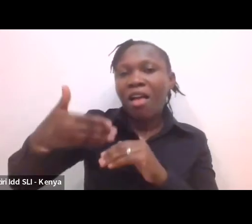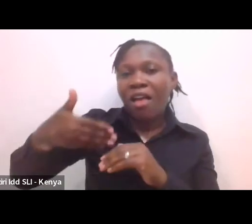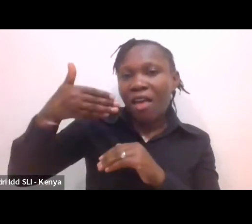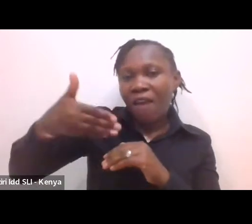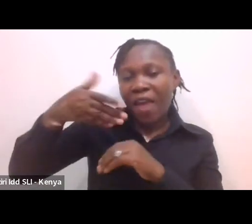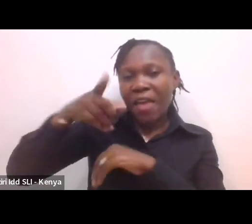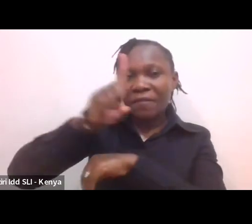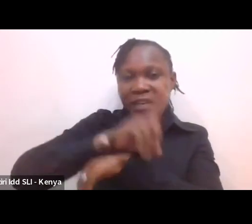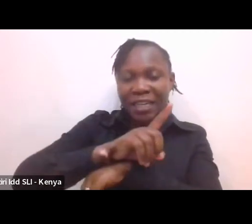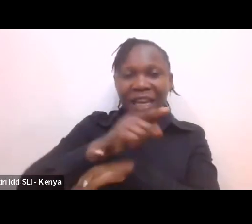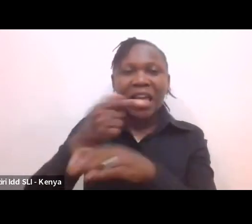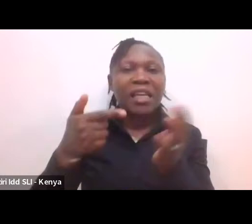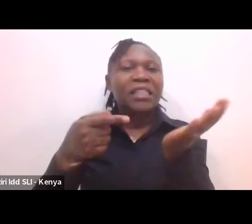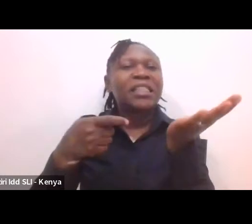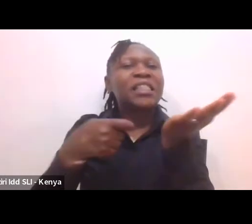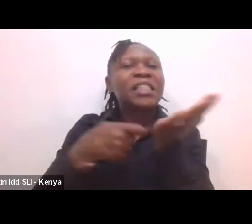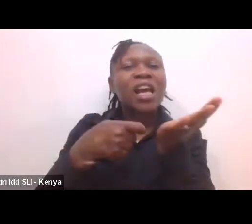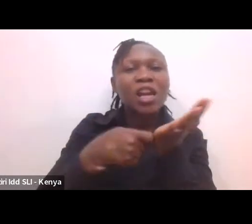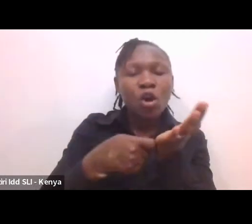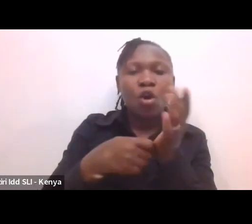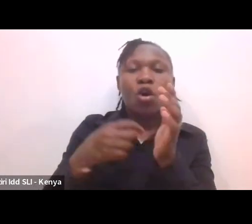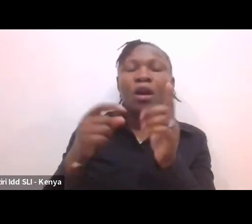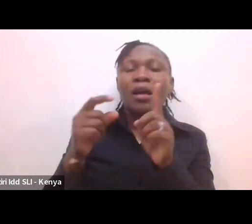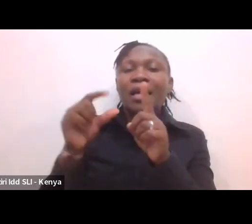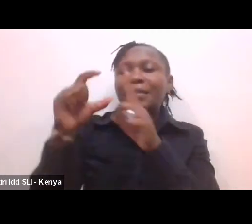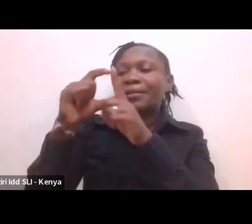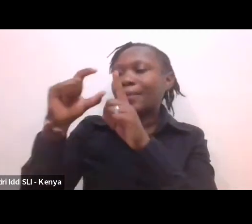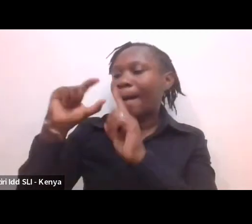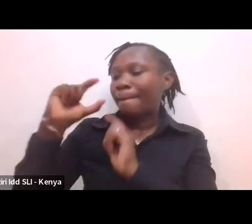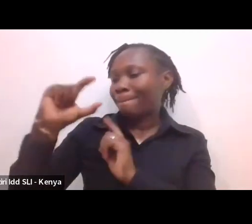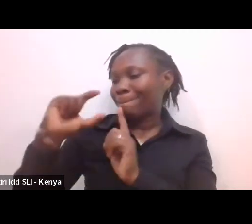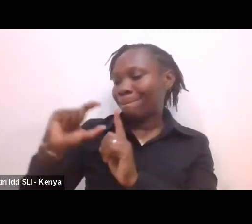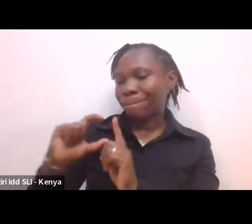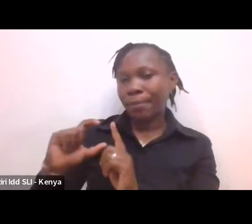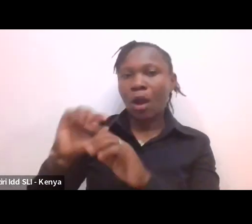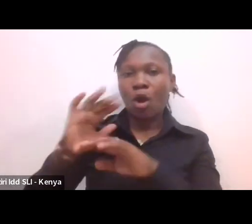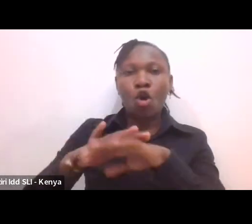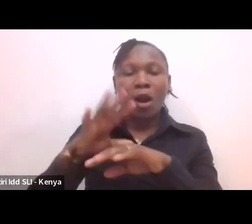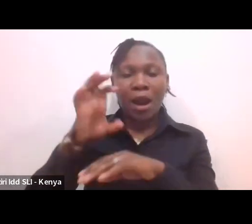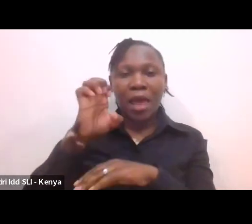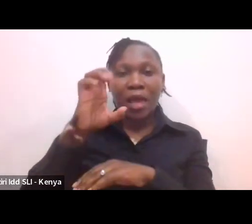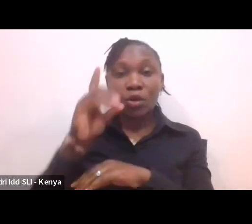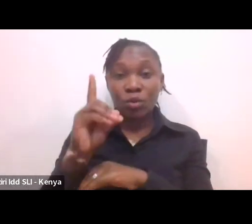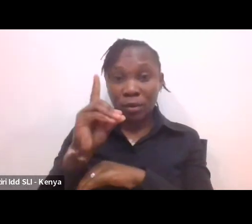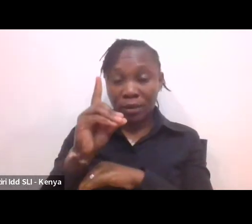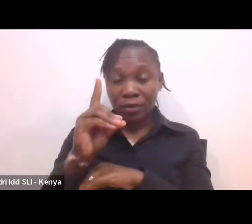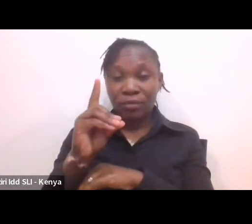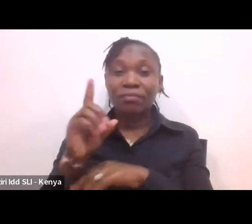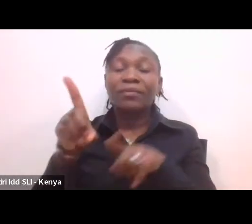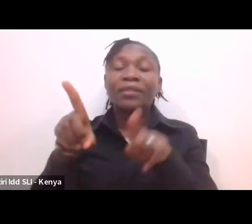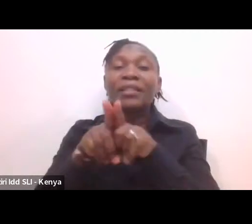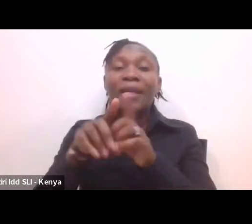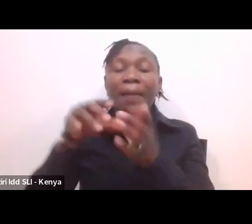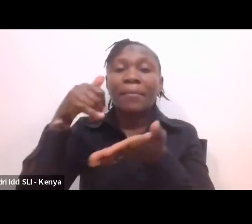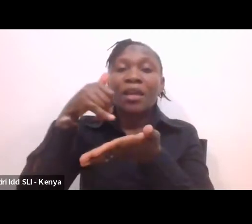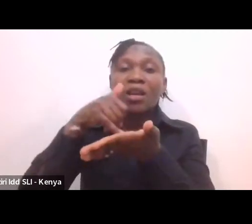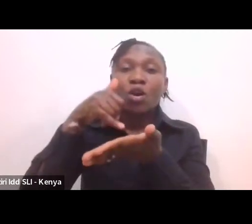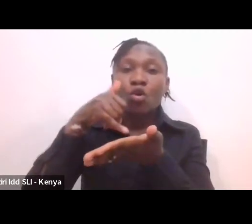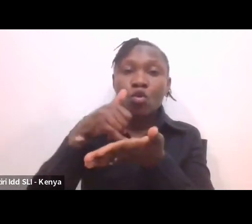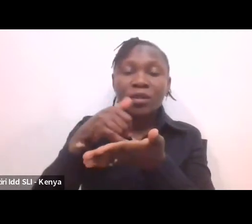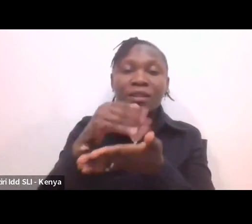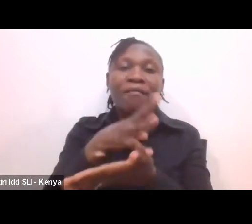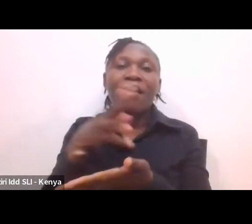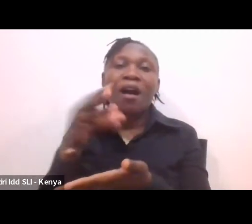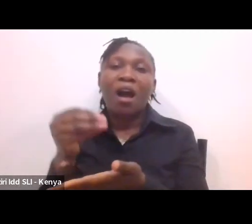technical terms in respect of education generally and of inclusive and special education